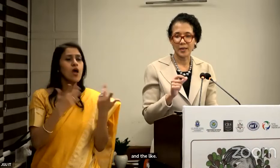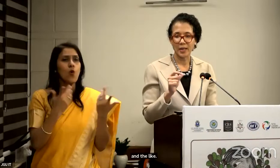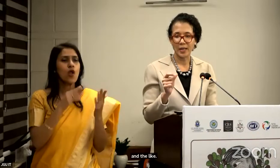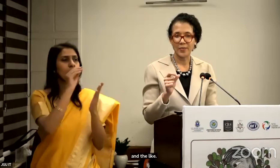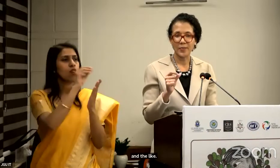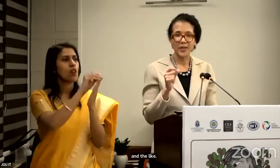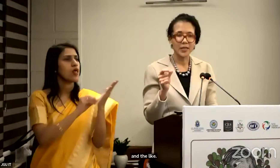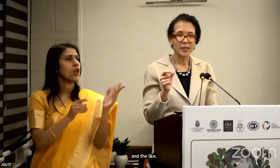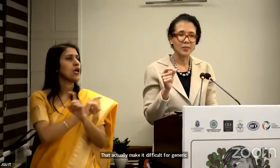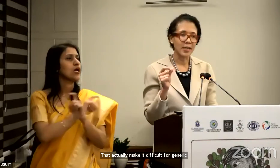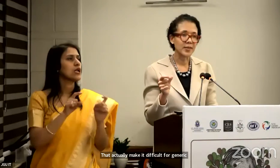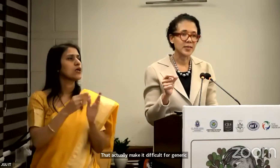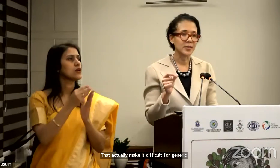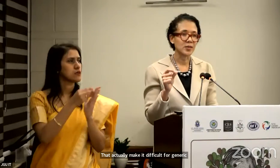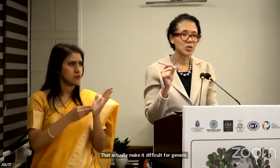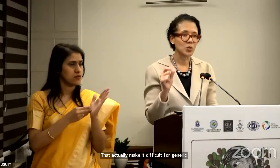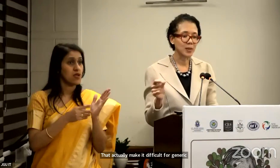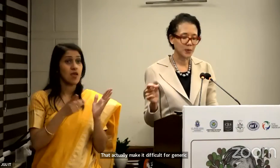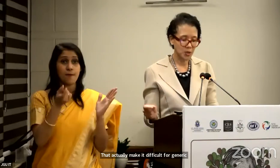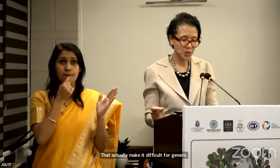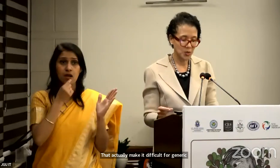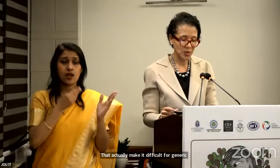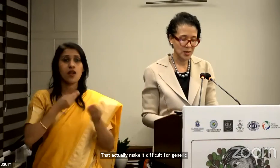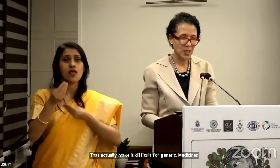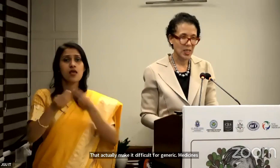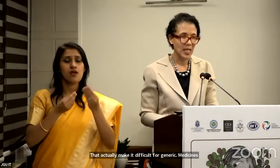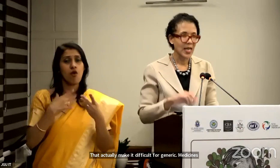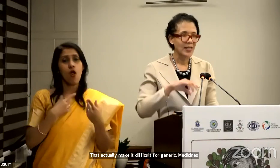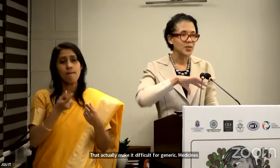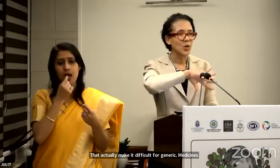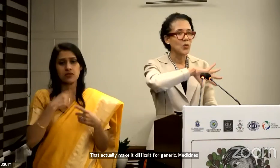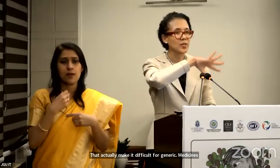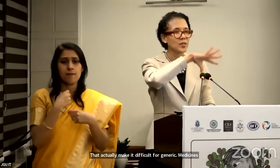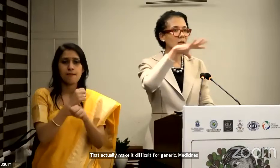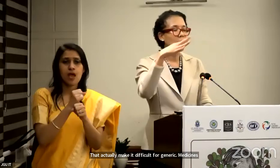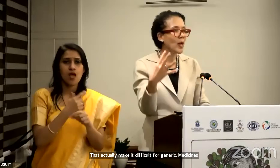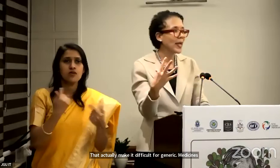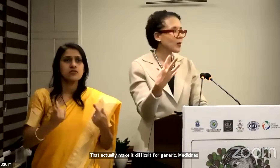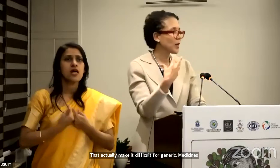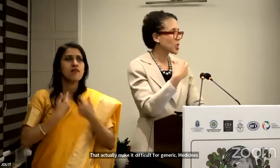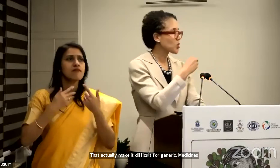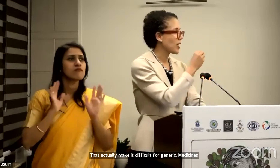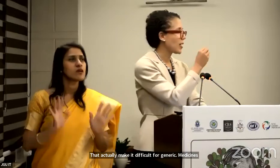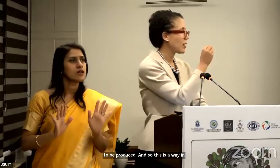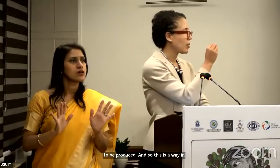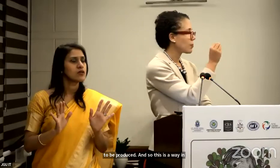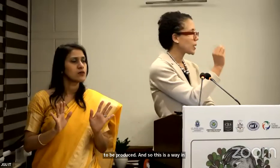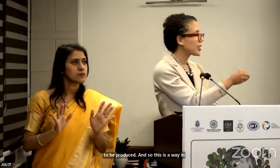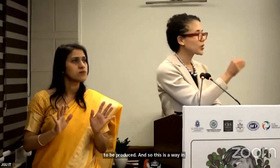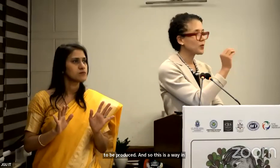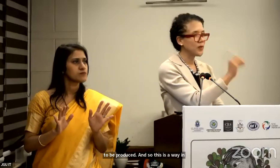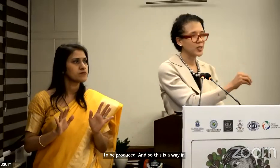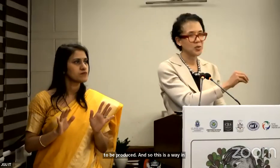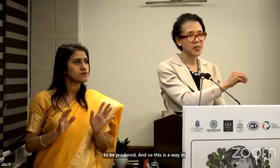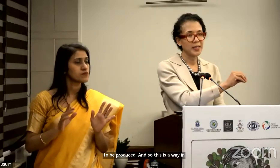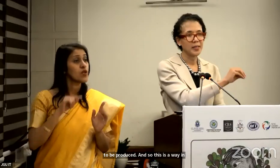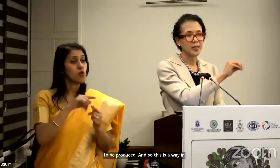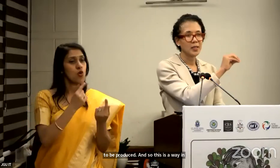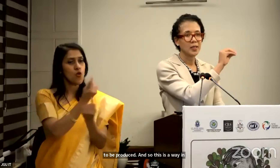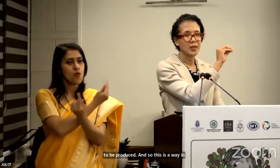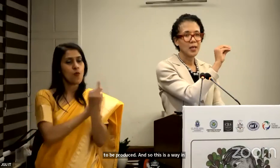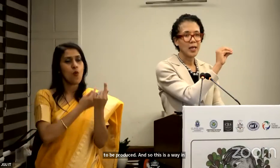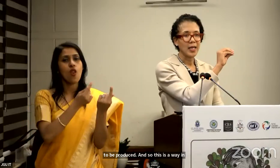generic medicines to be produced. And so this is a way in which the political